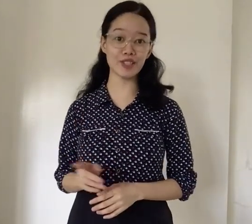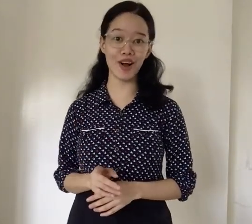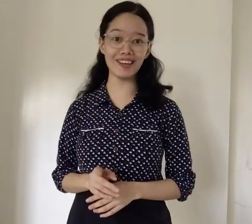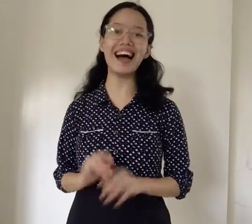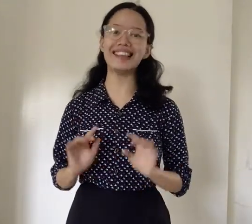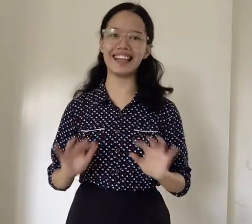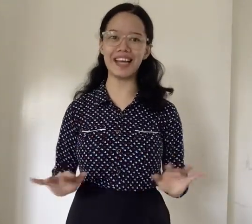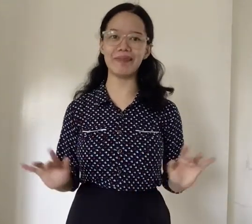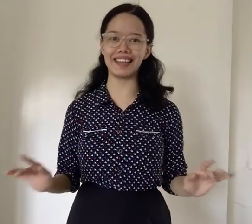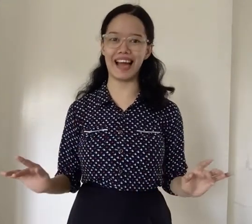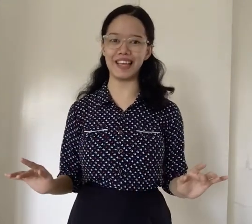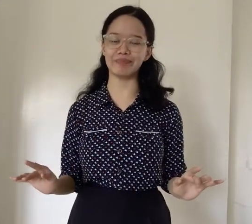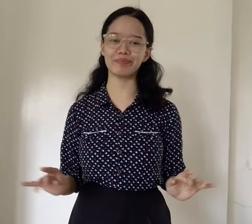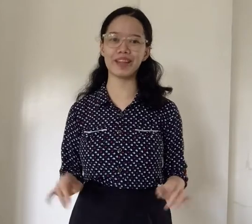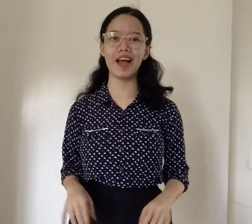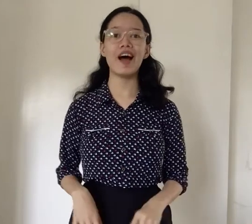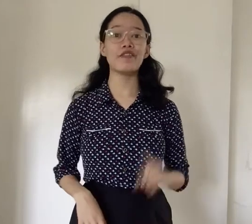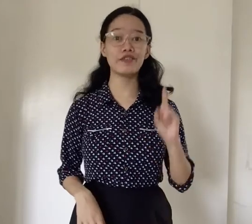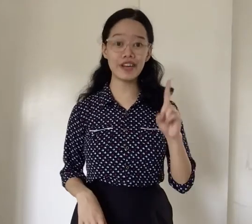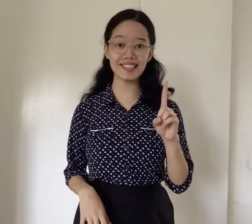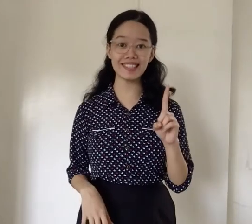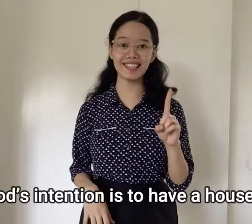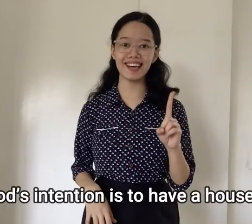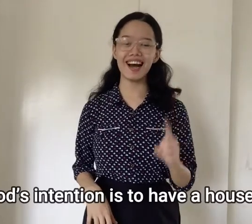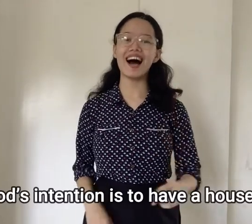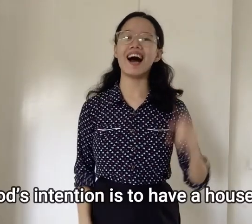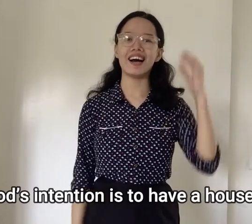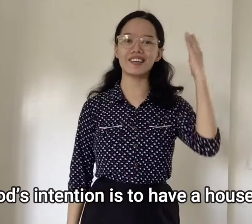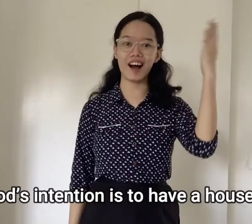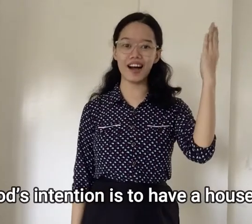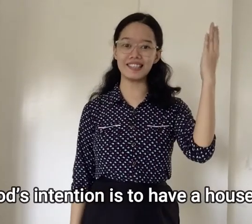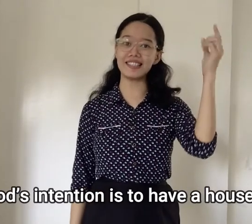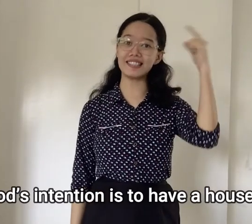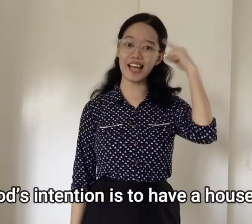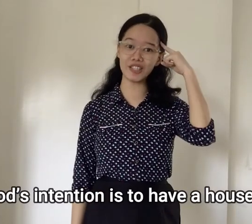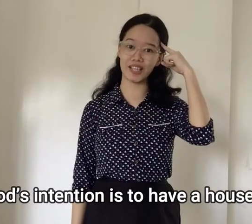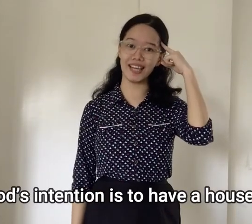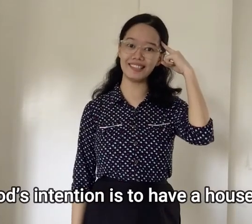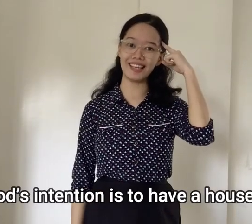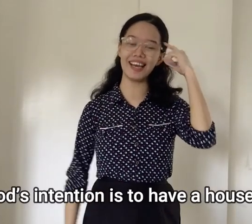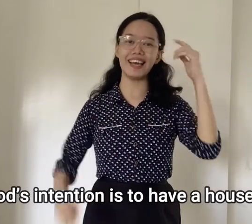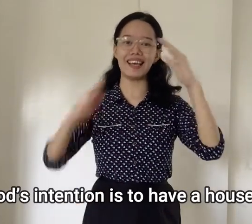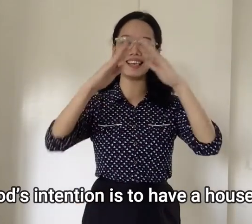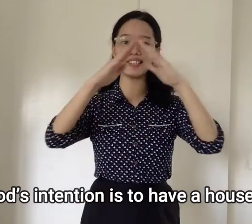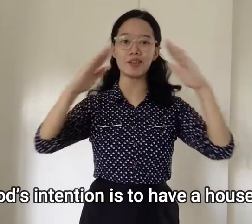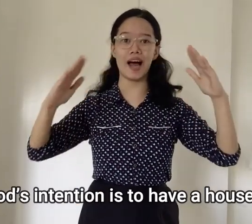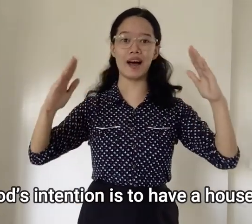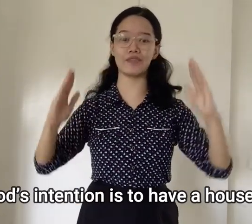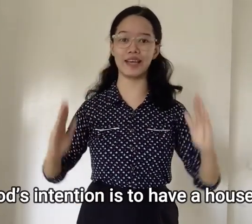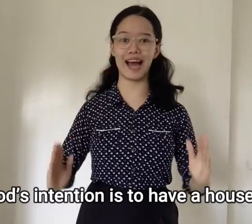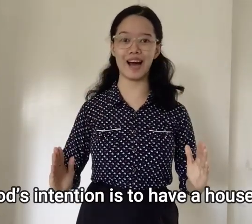song line by line. First, God's intention is to have a